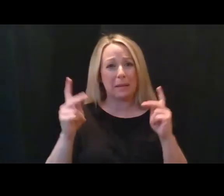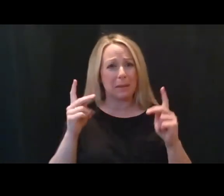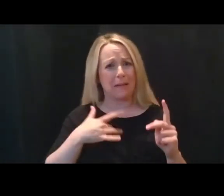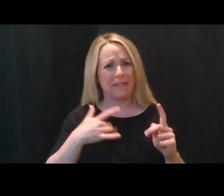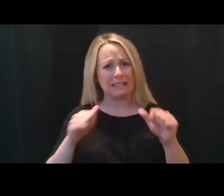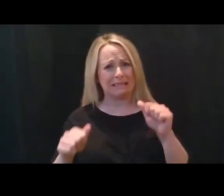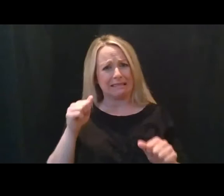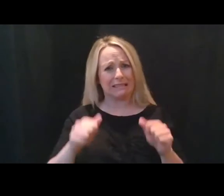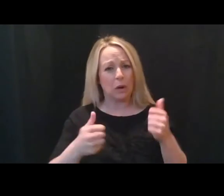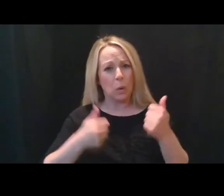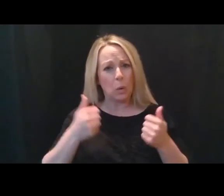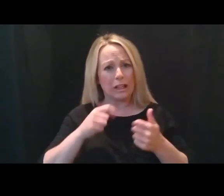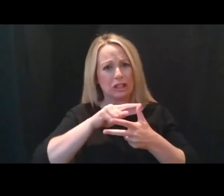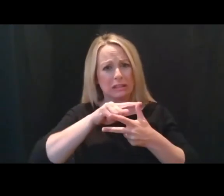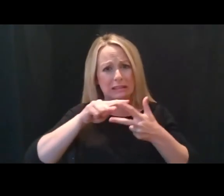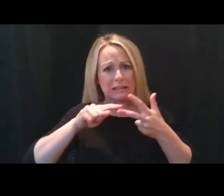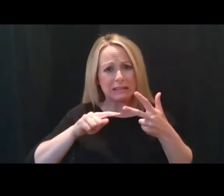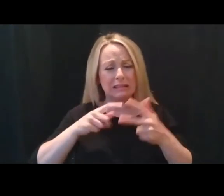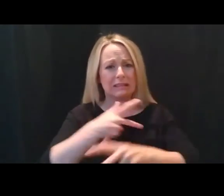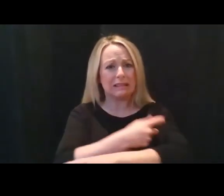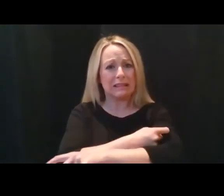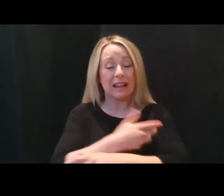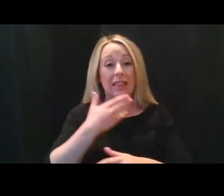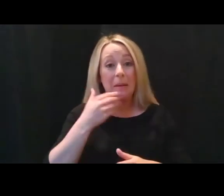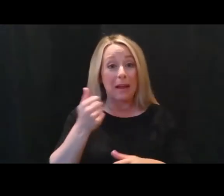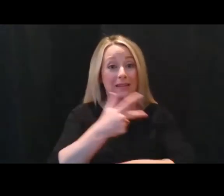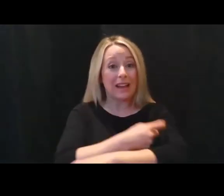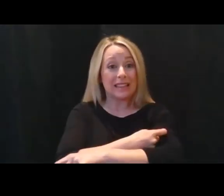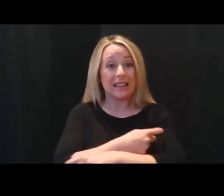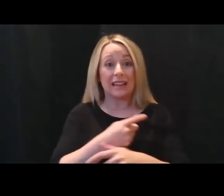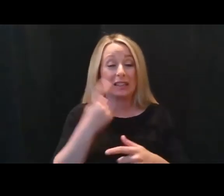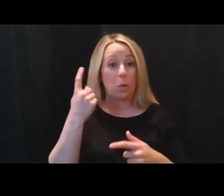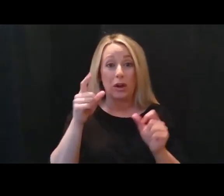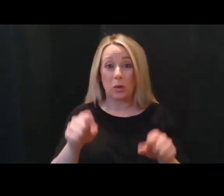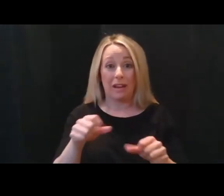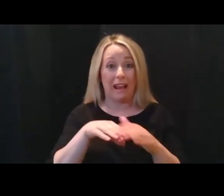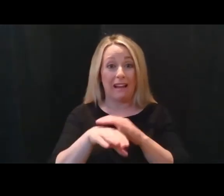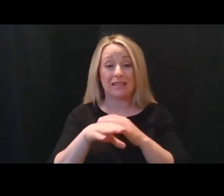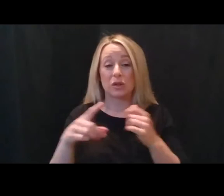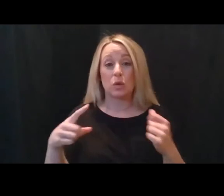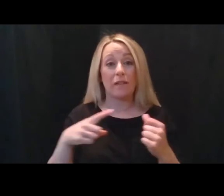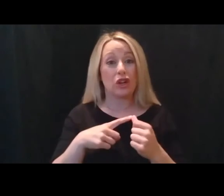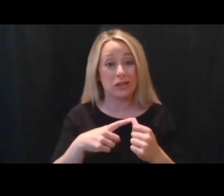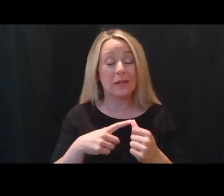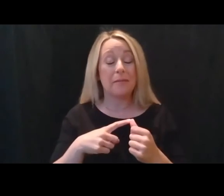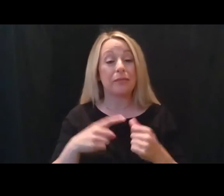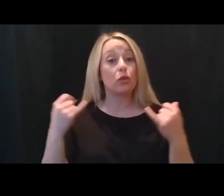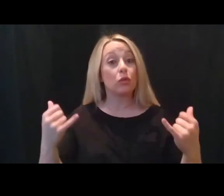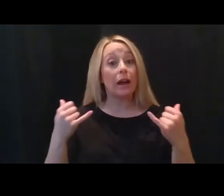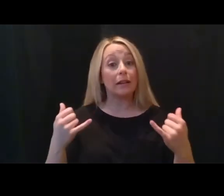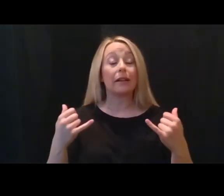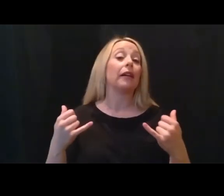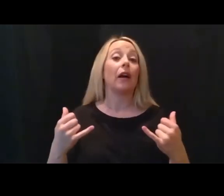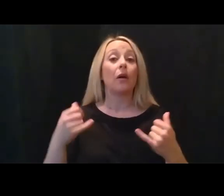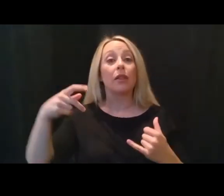receive. The best vaccine is the one you get access to first. At this time, the